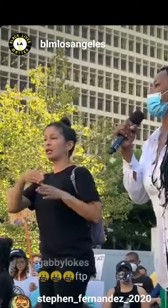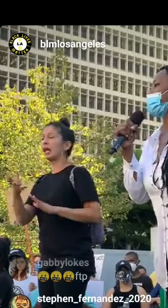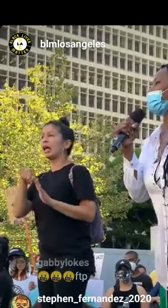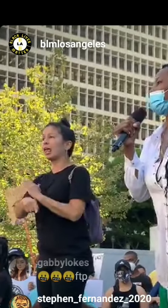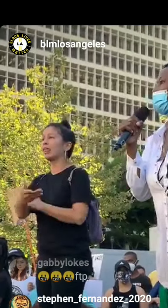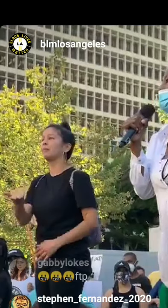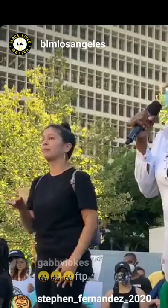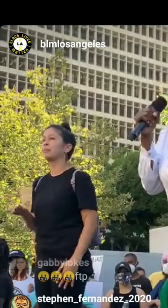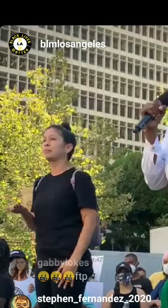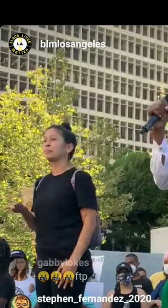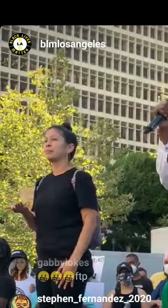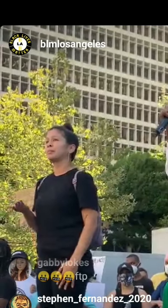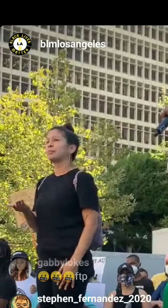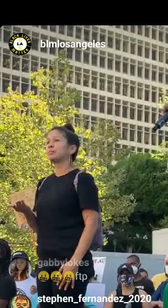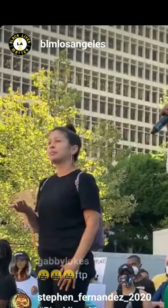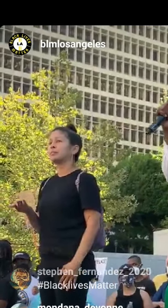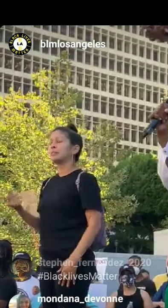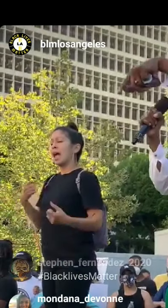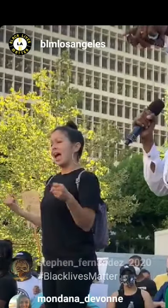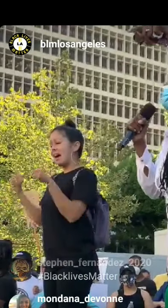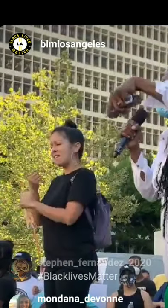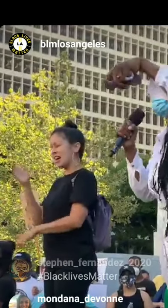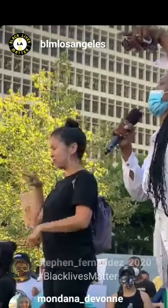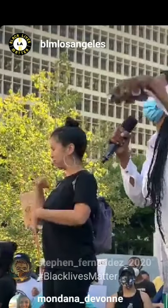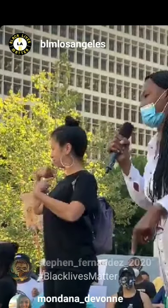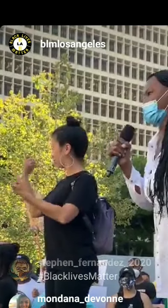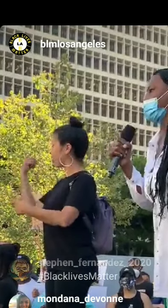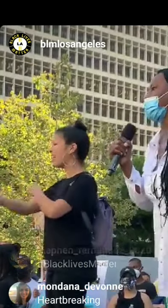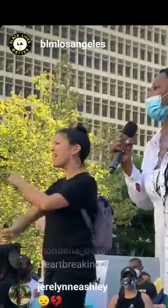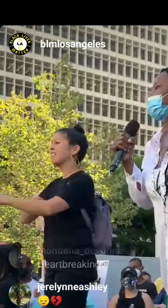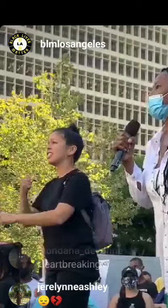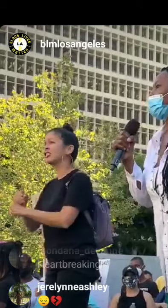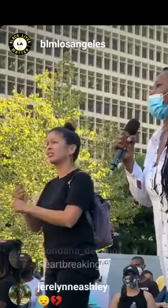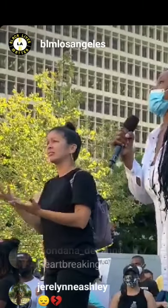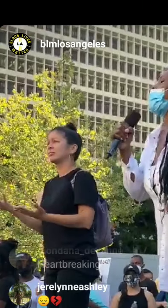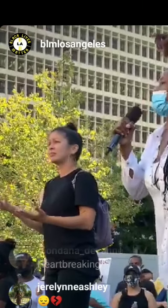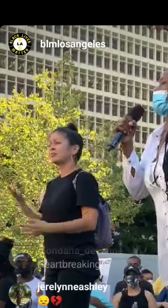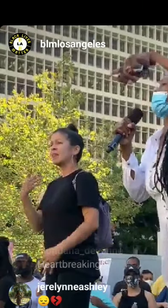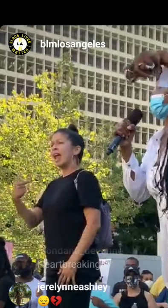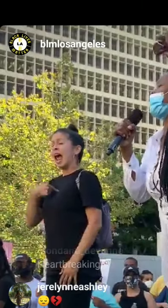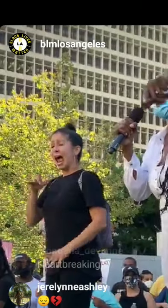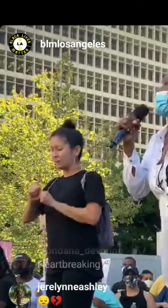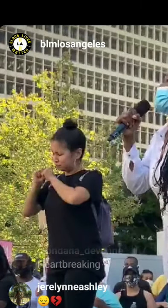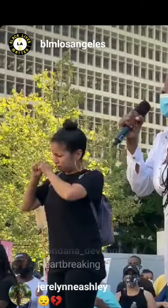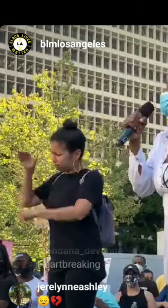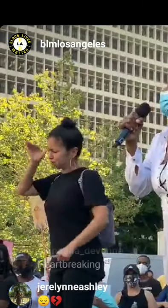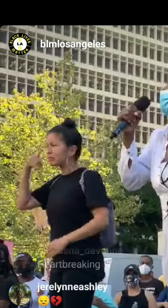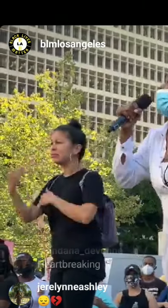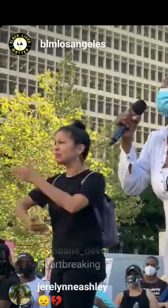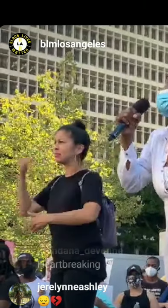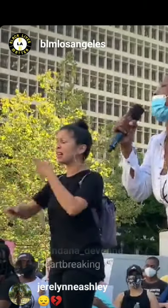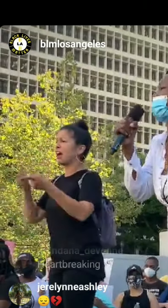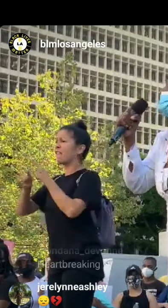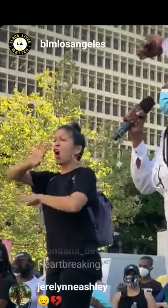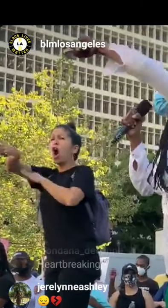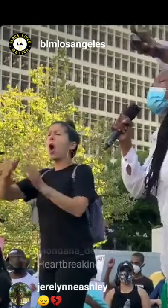death and killed him. So I've been fighting for the last 11 years, and I'm gonna keep standing and fighting